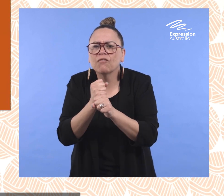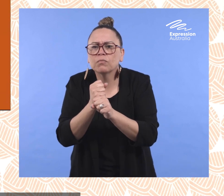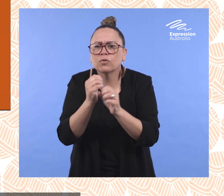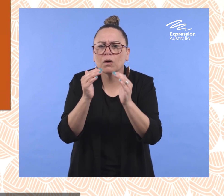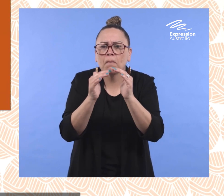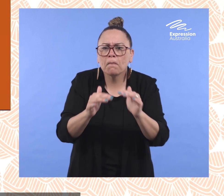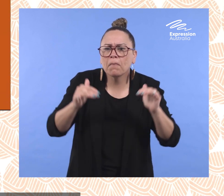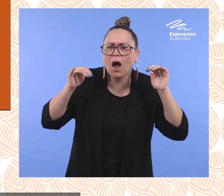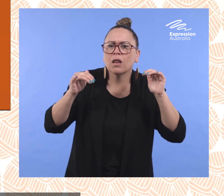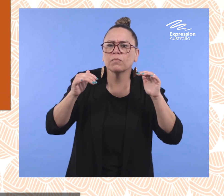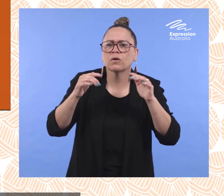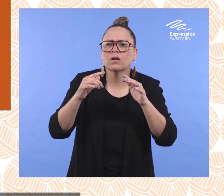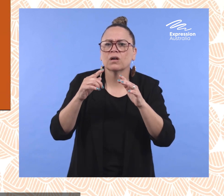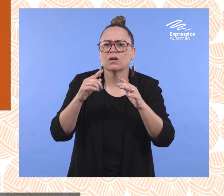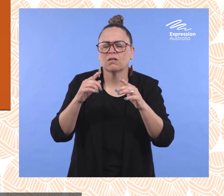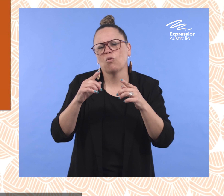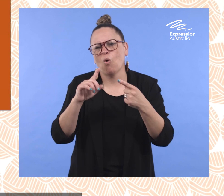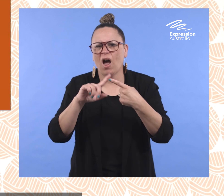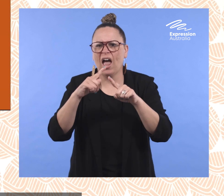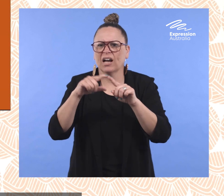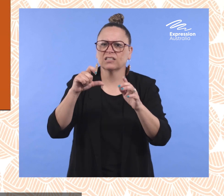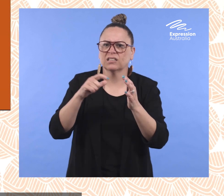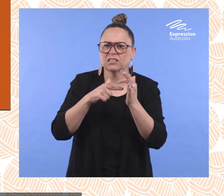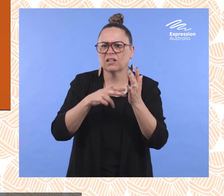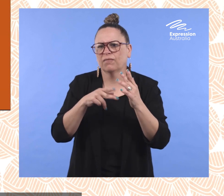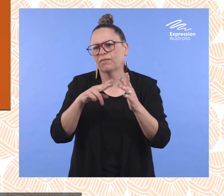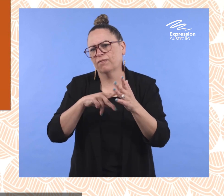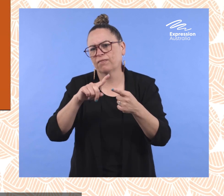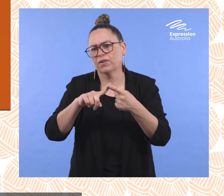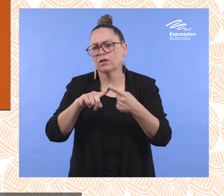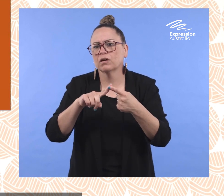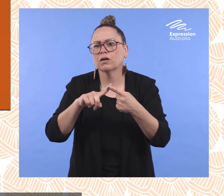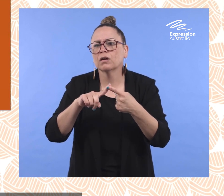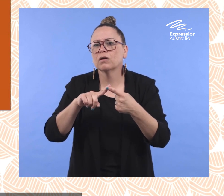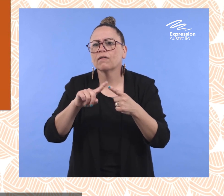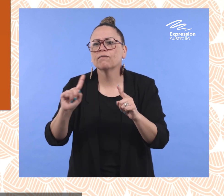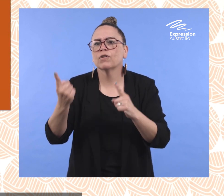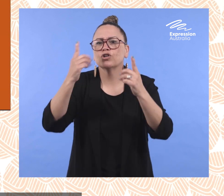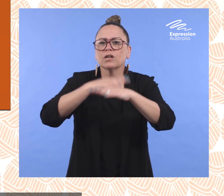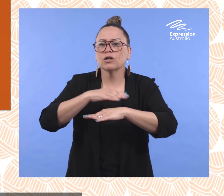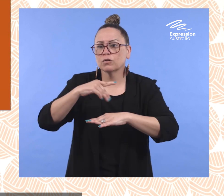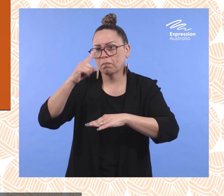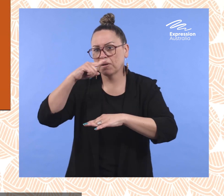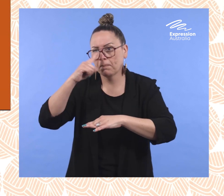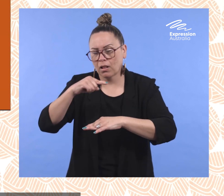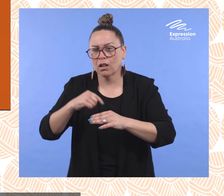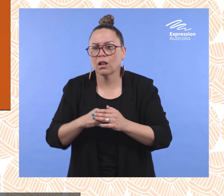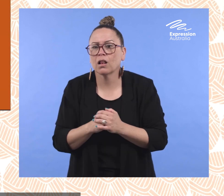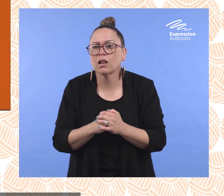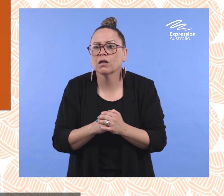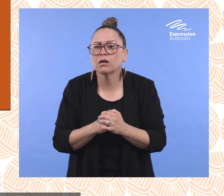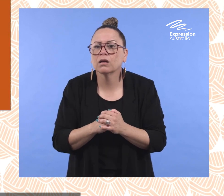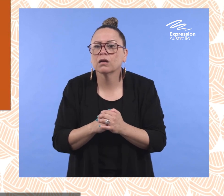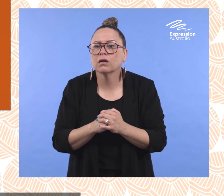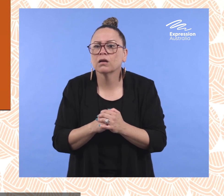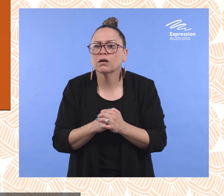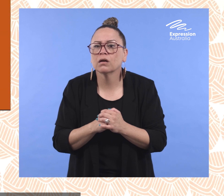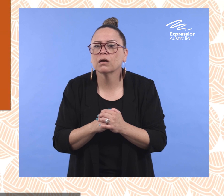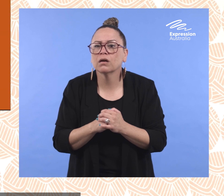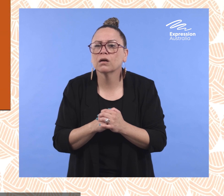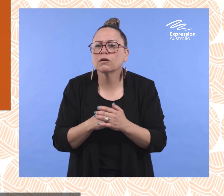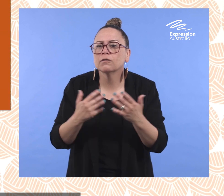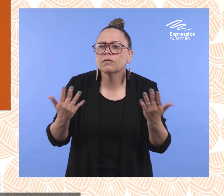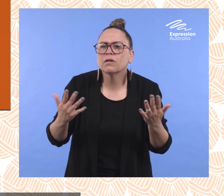matters relating to Aboriginal and Torres Strait Islander peoples. So not on matters related